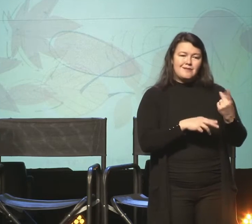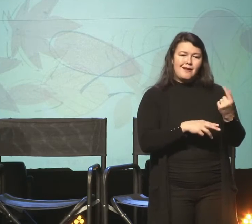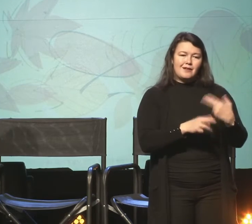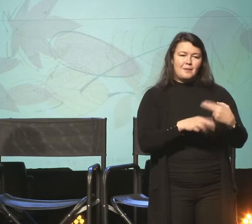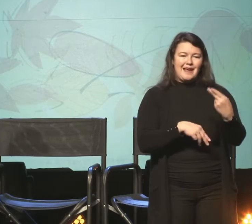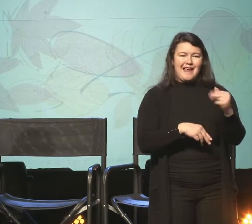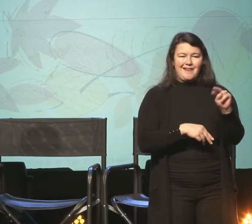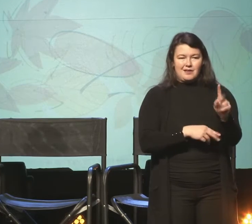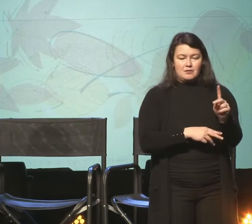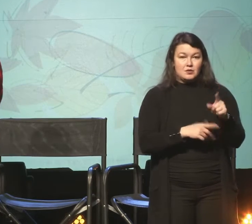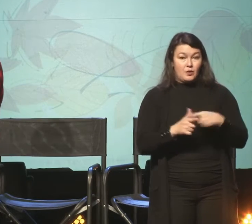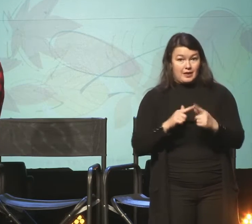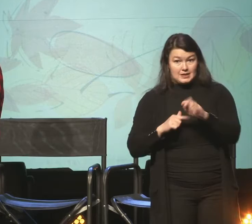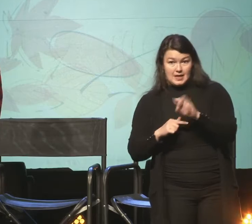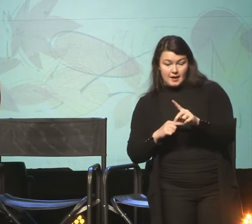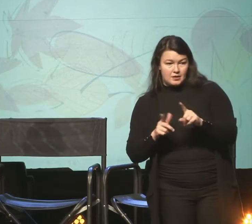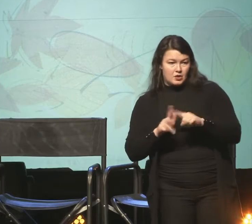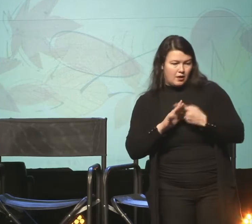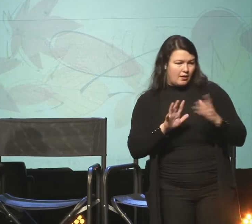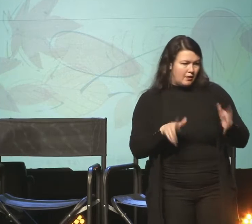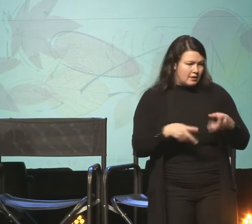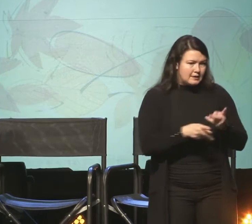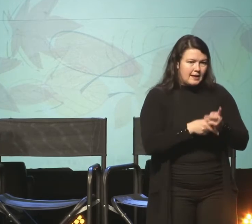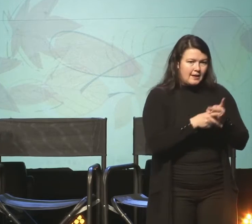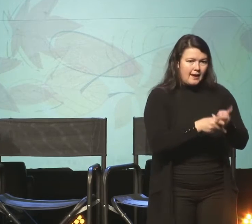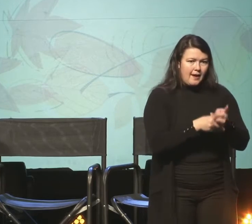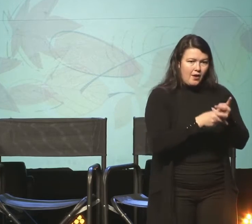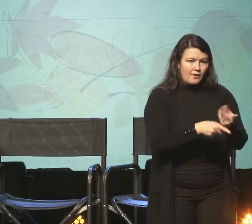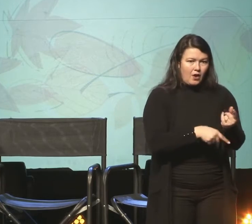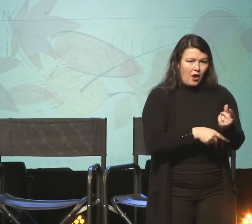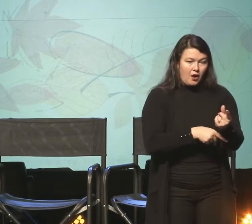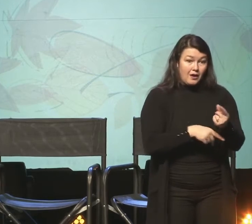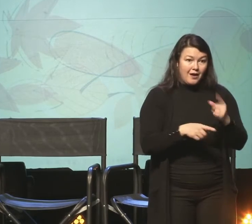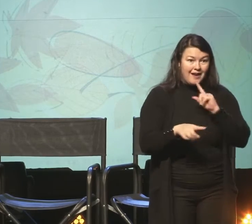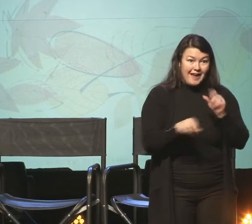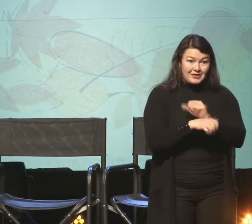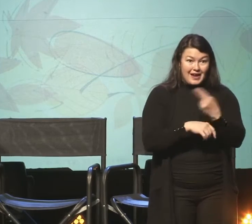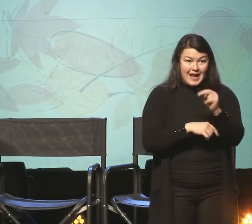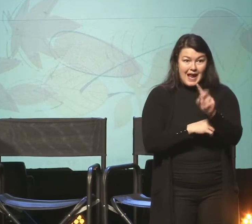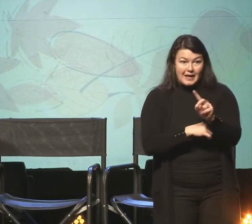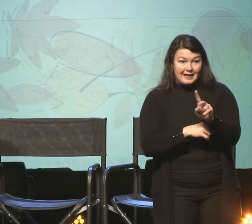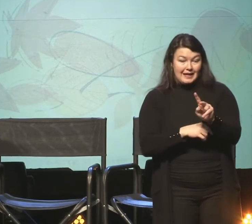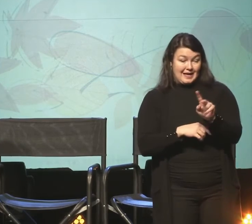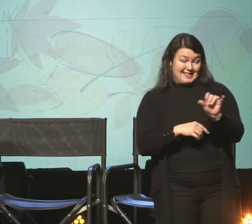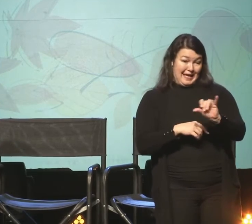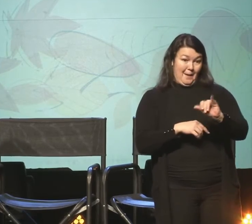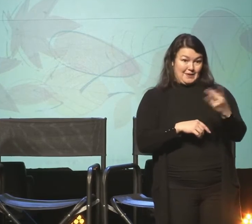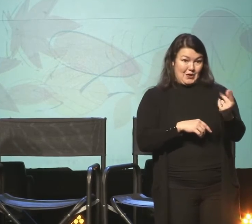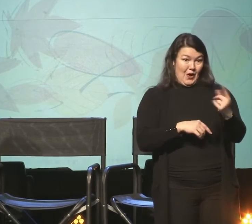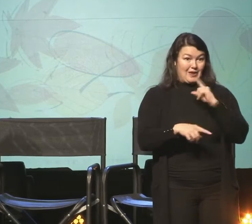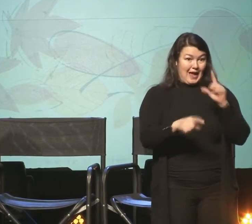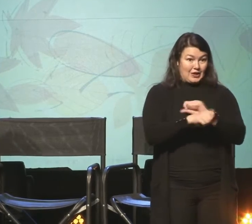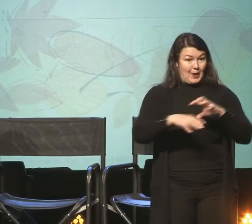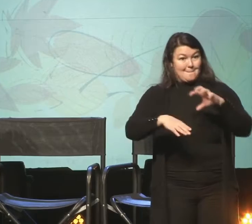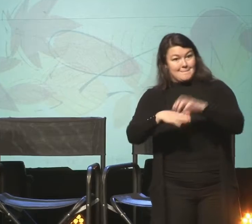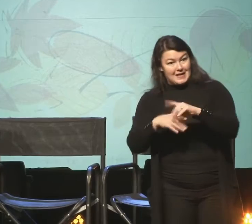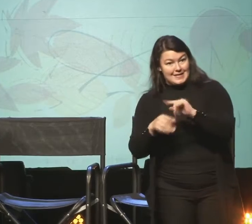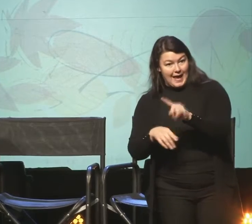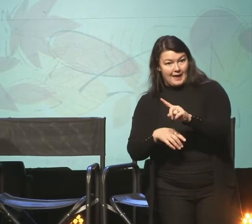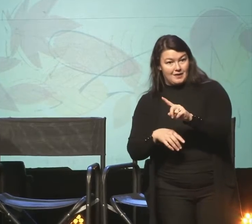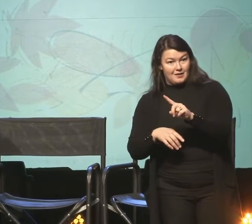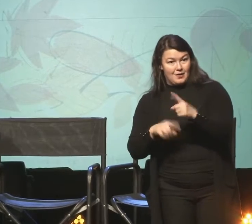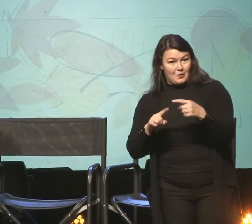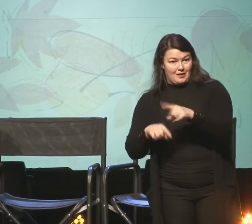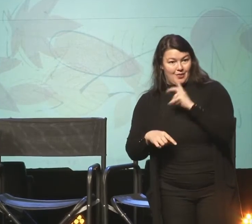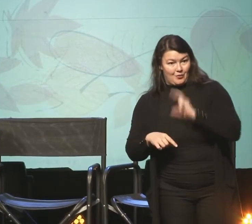so Ted started to take care of that dog, and come to find out, Hank was the dog that had bit Ted. And so Ted